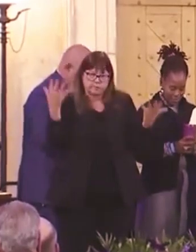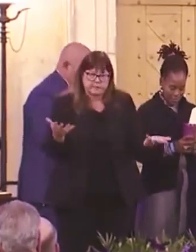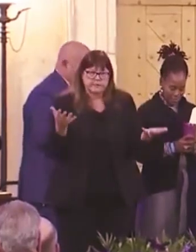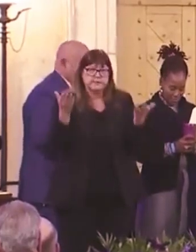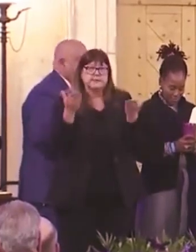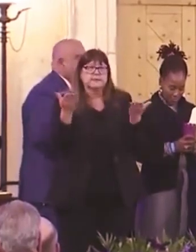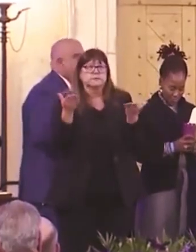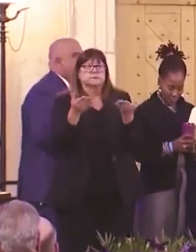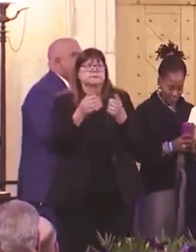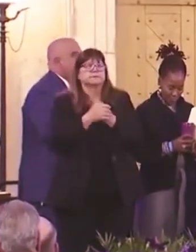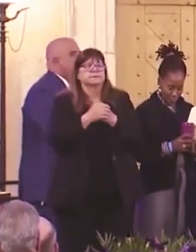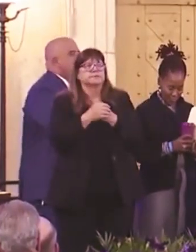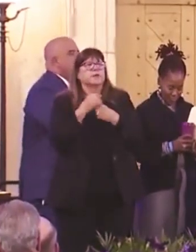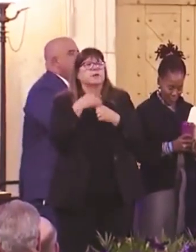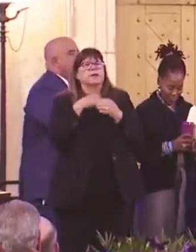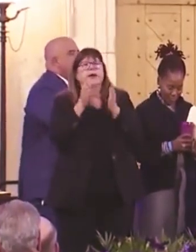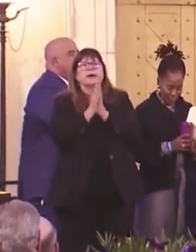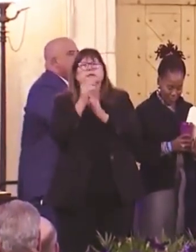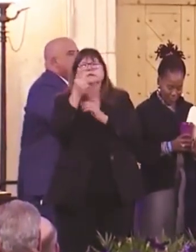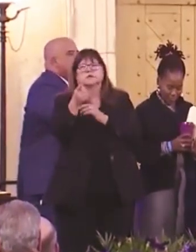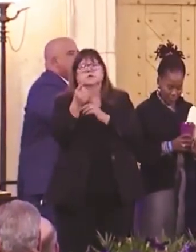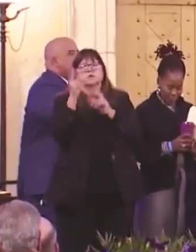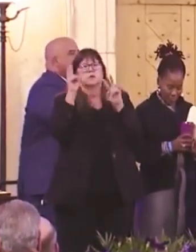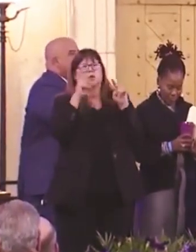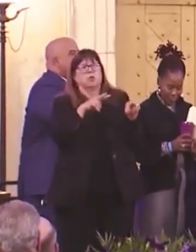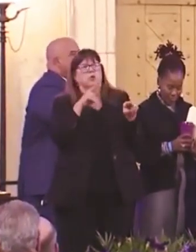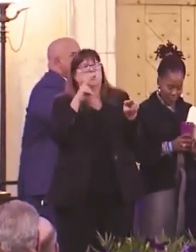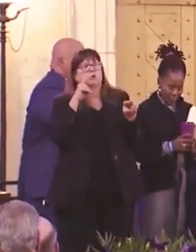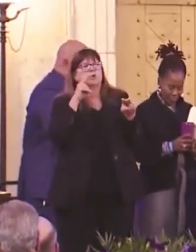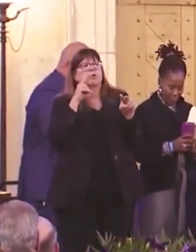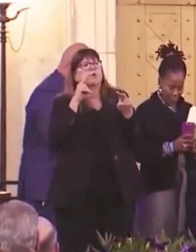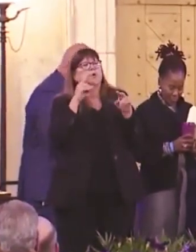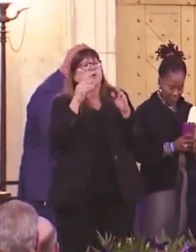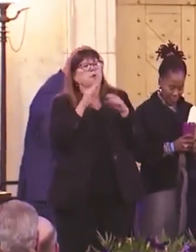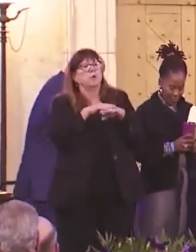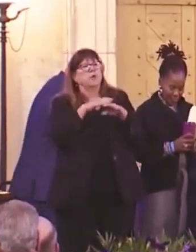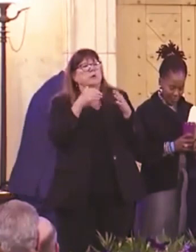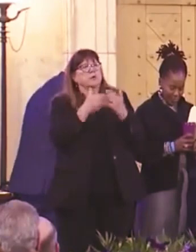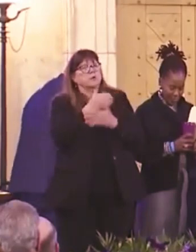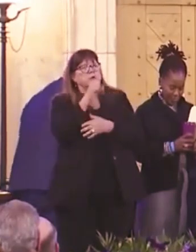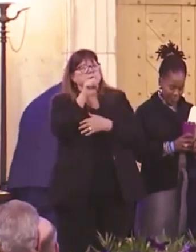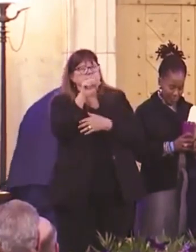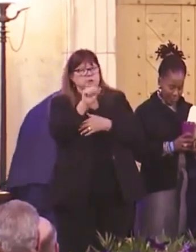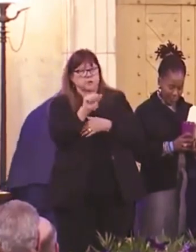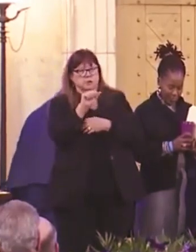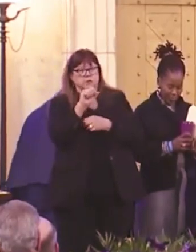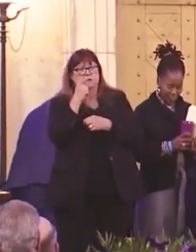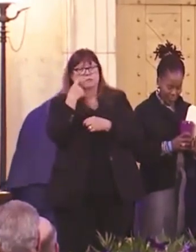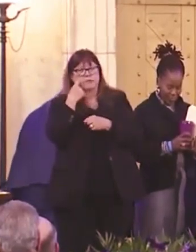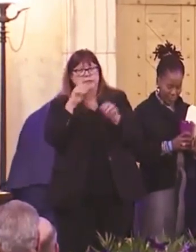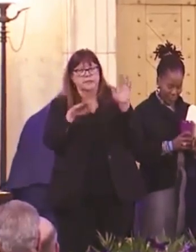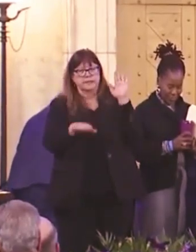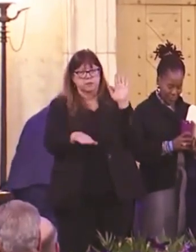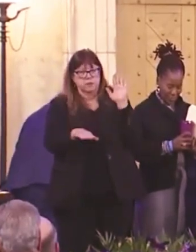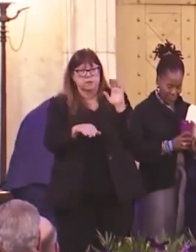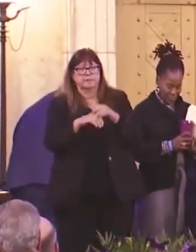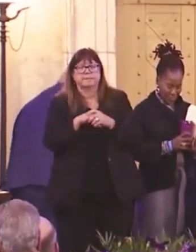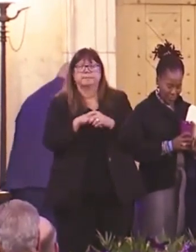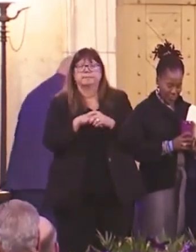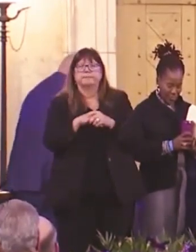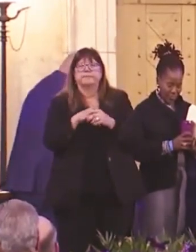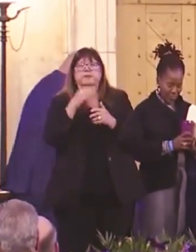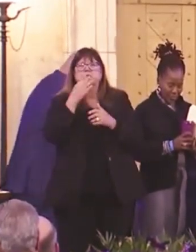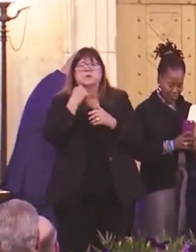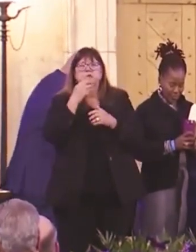us and petition you to look favorably upon our new state's attorney who was sworn in just moments ago. The